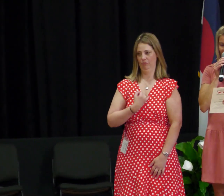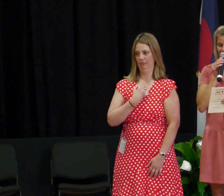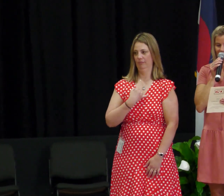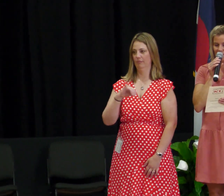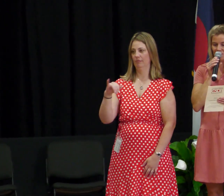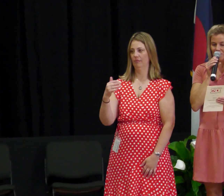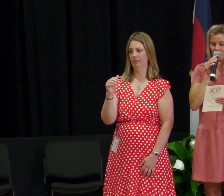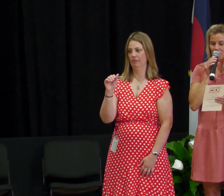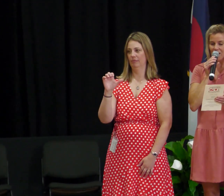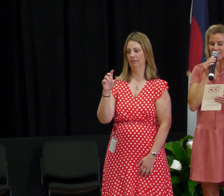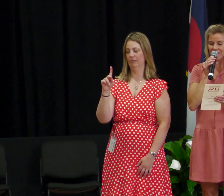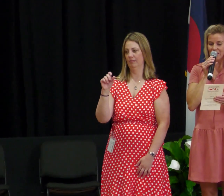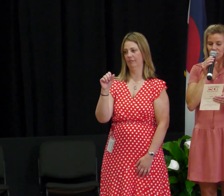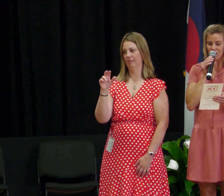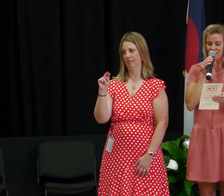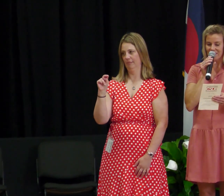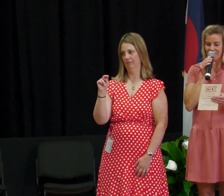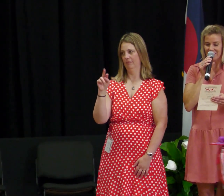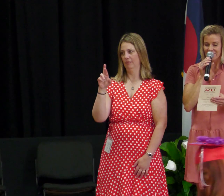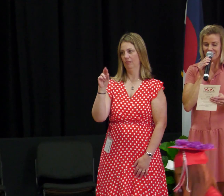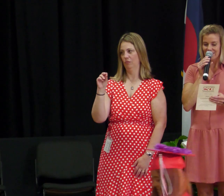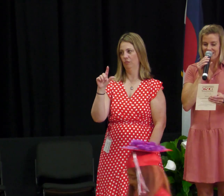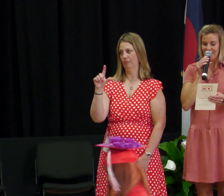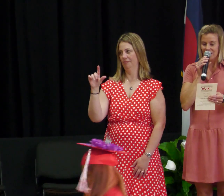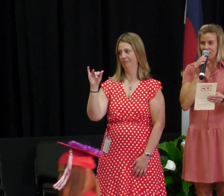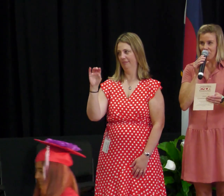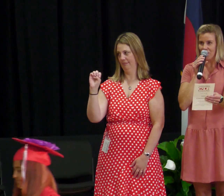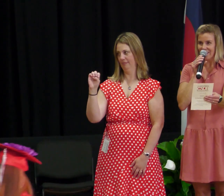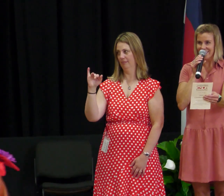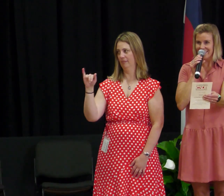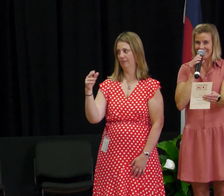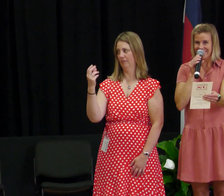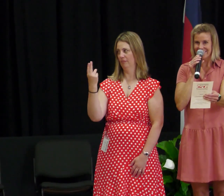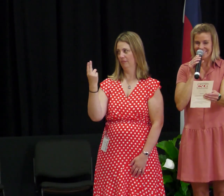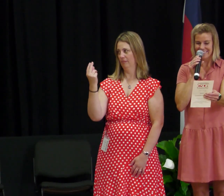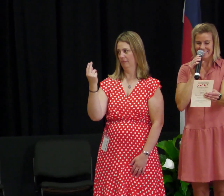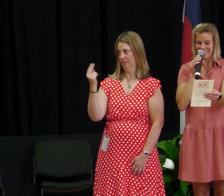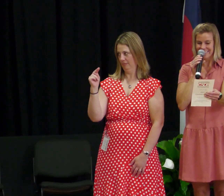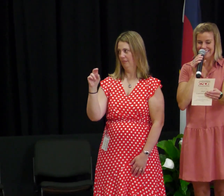Jackson Raleigh Johnston Dolores